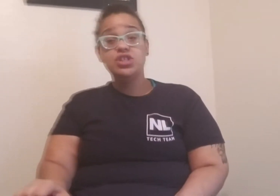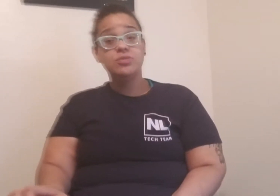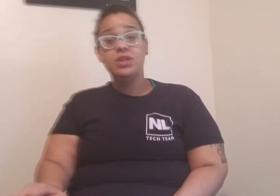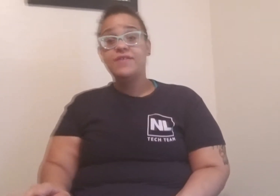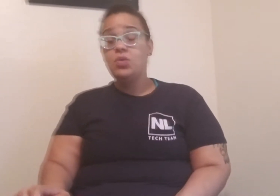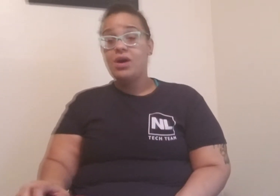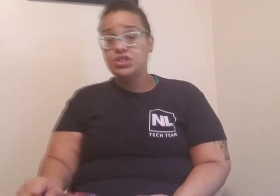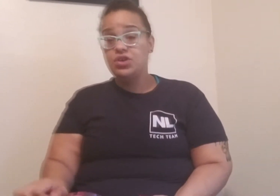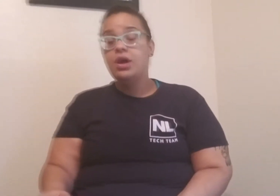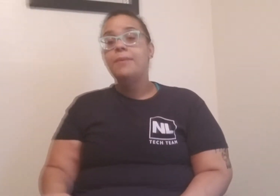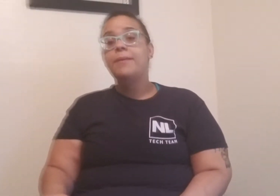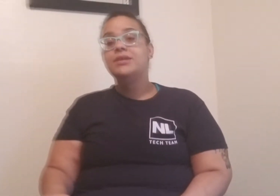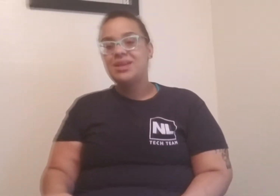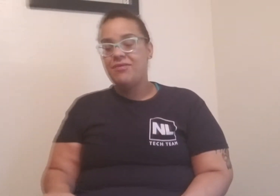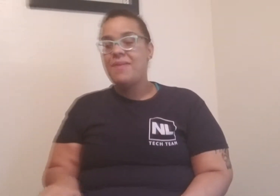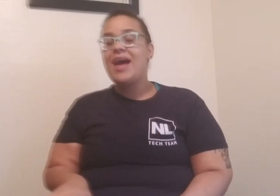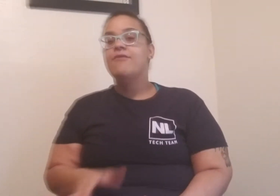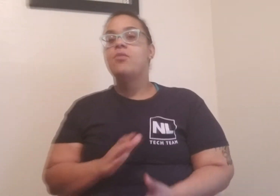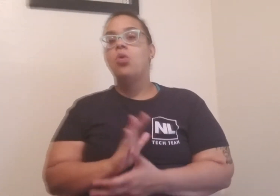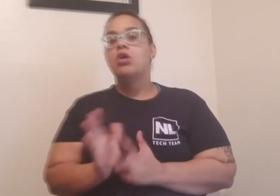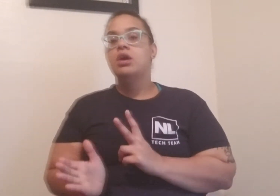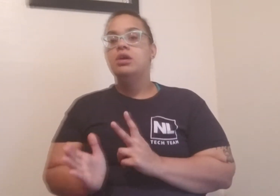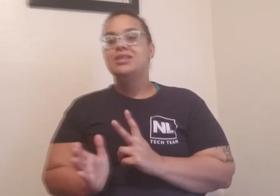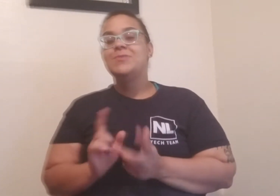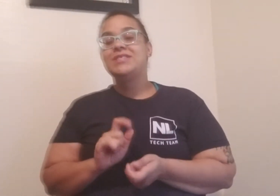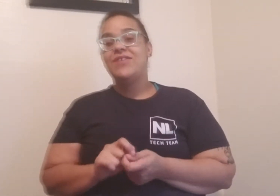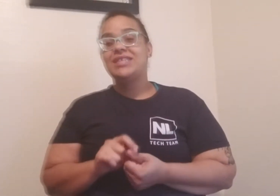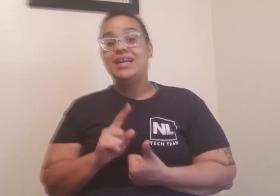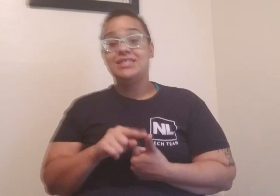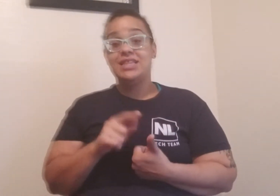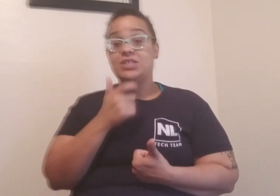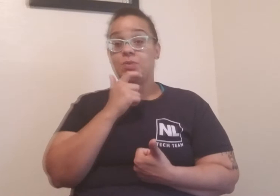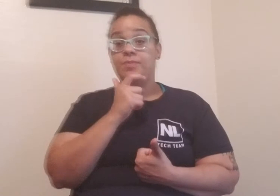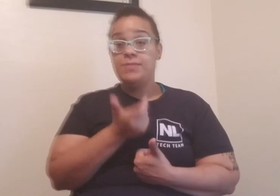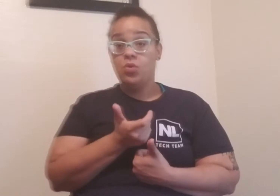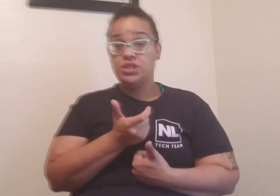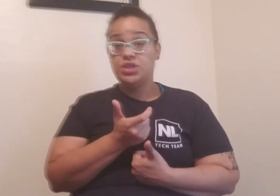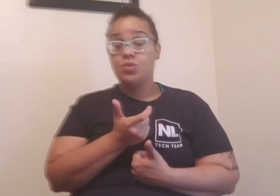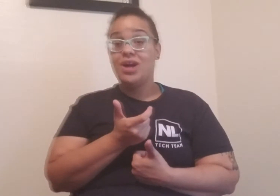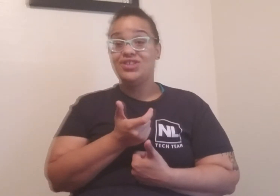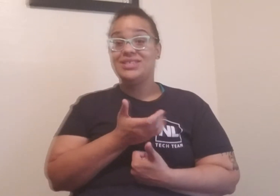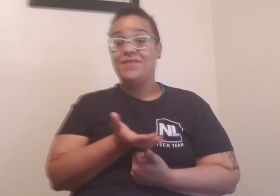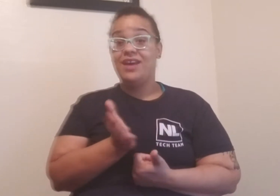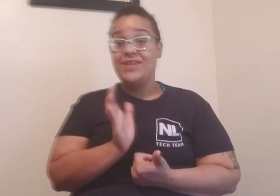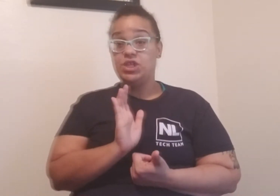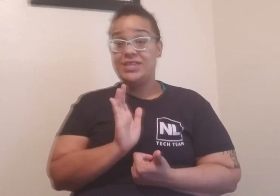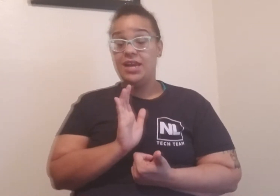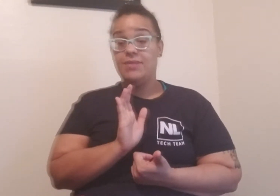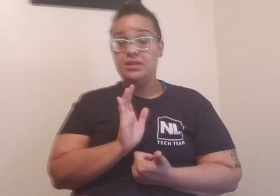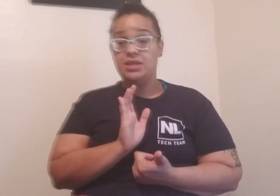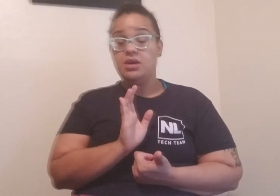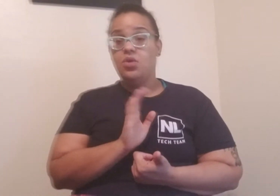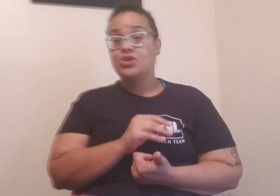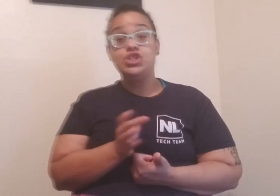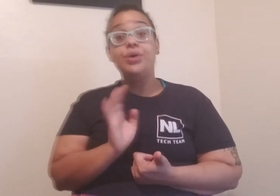interchangeable if you want to, but some of them have more specific signs. Like this would be more to do with watching something of entertainment or show or